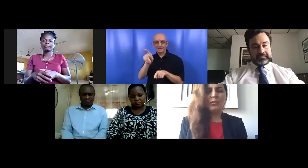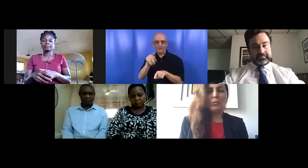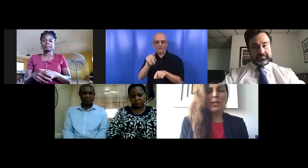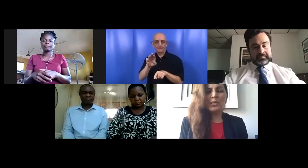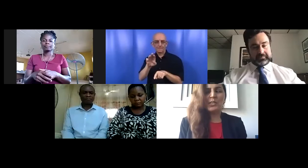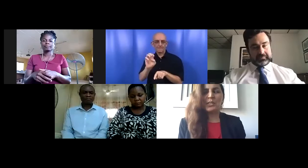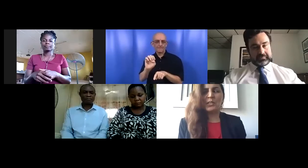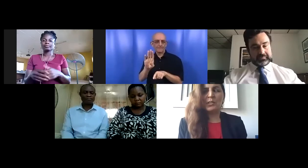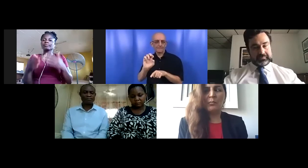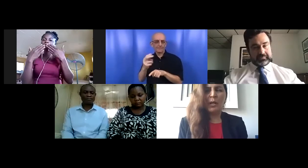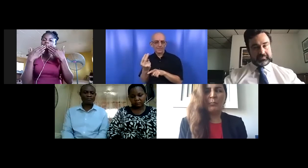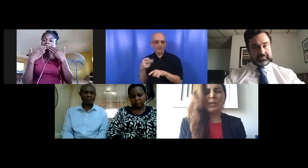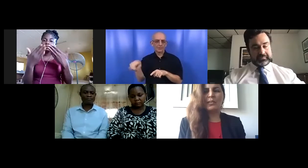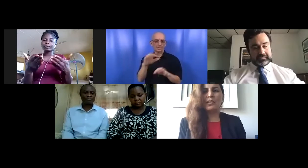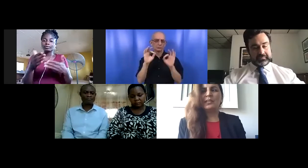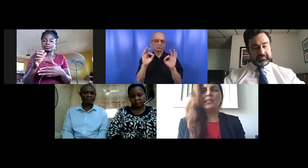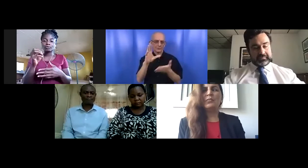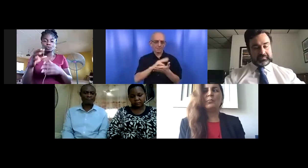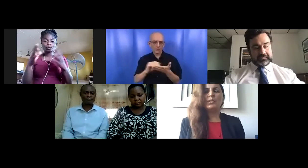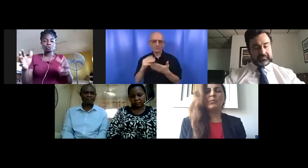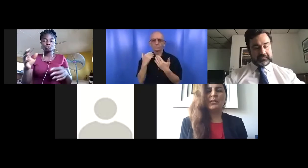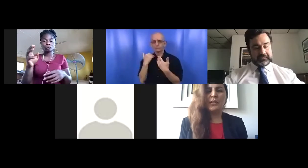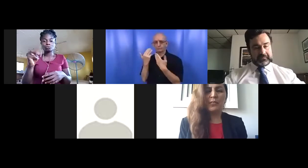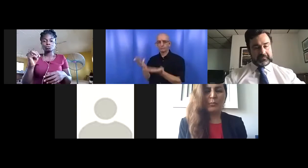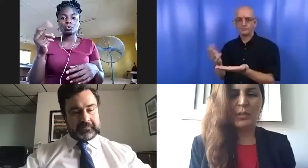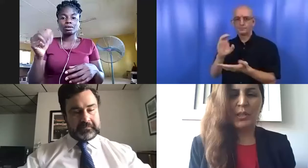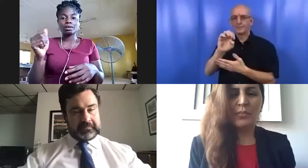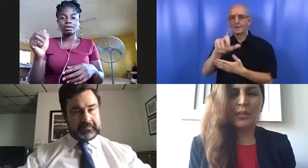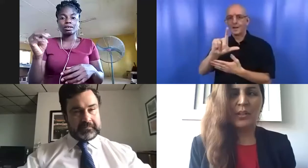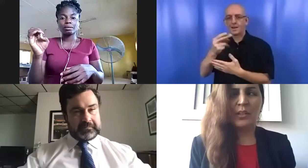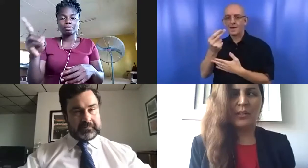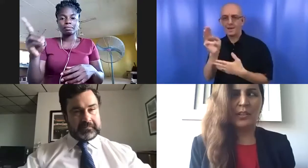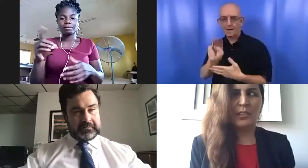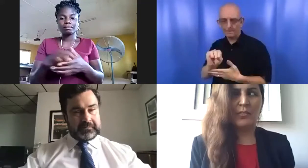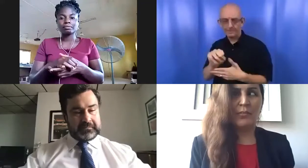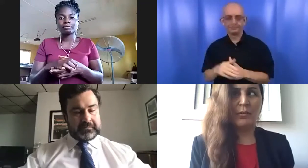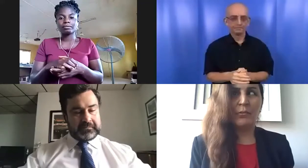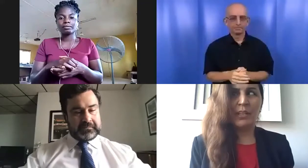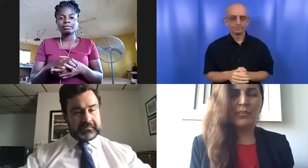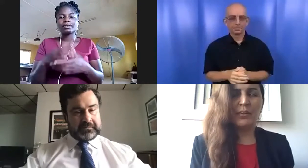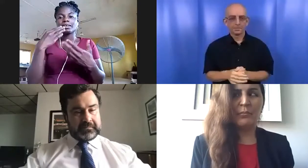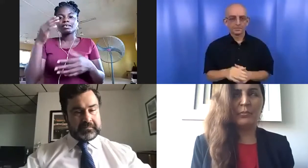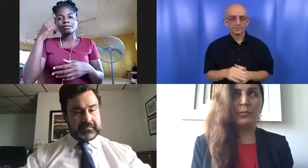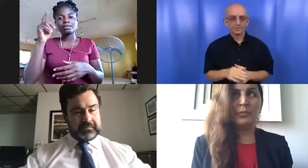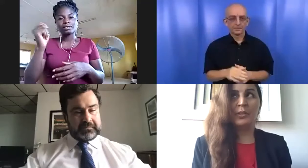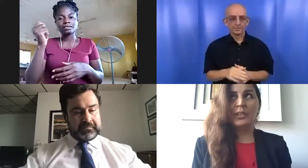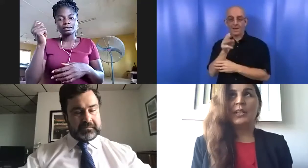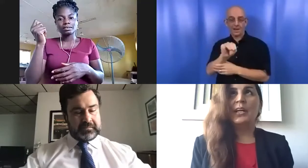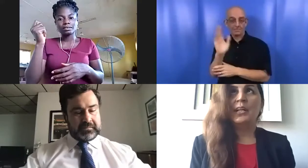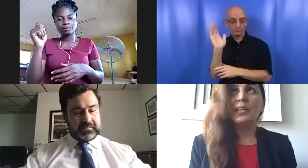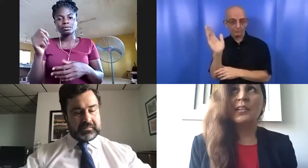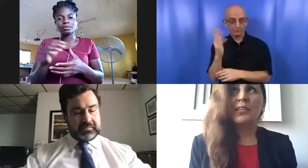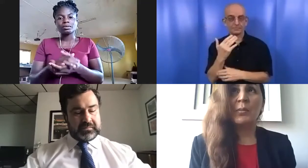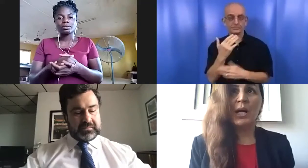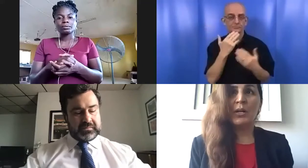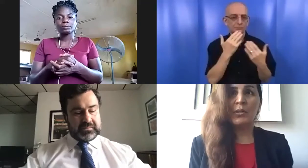Thank you so much, Mohammed. And for the testimonies. It is always helpful